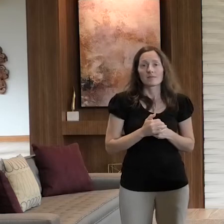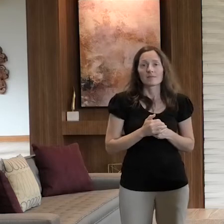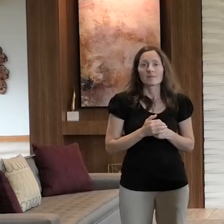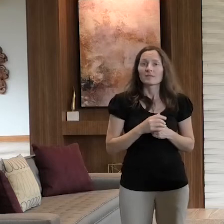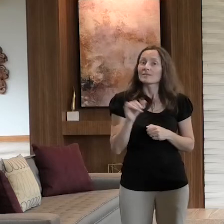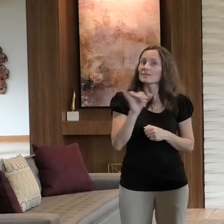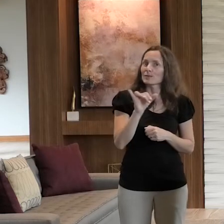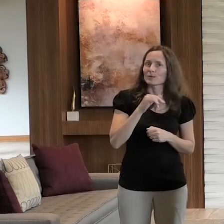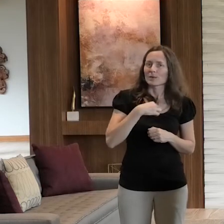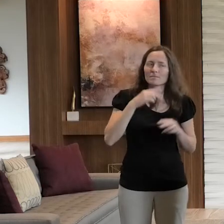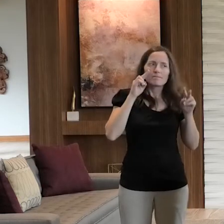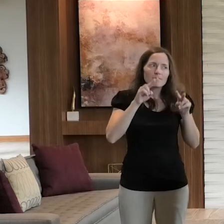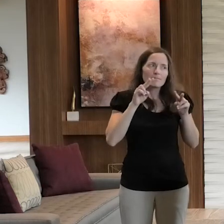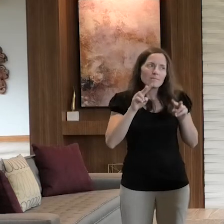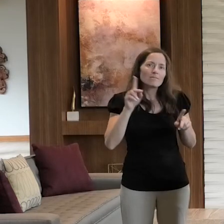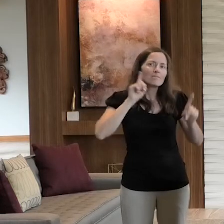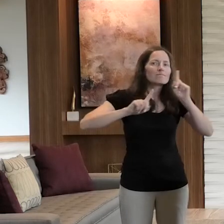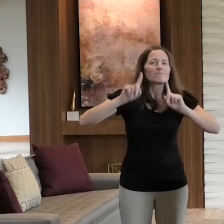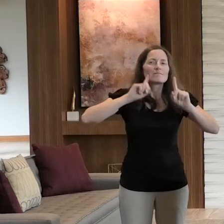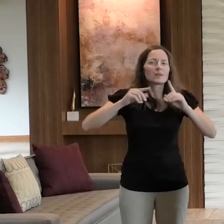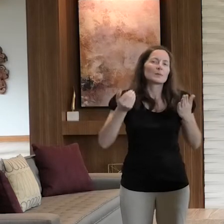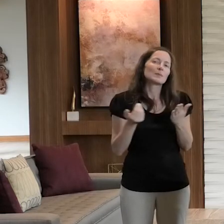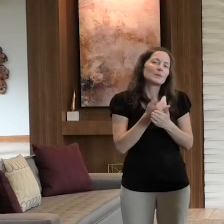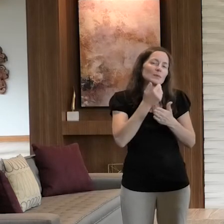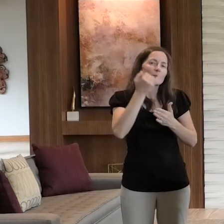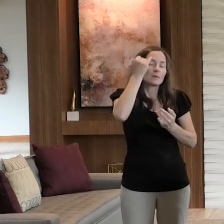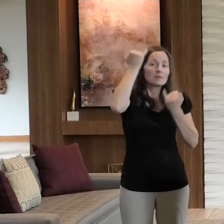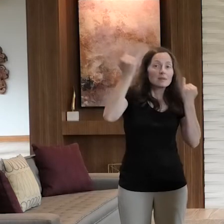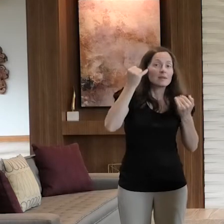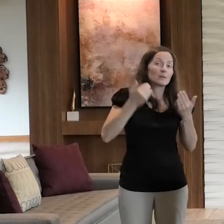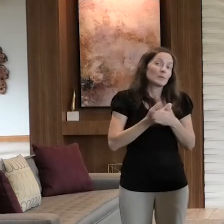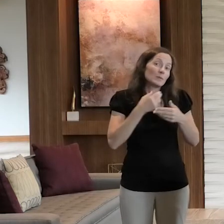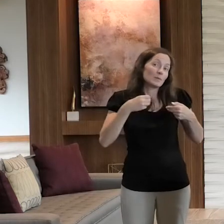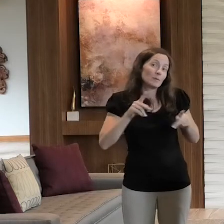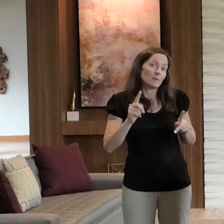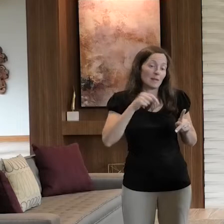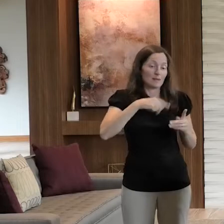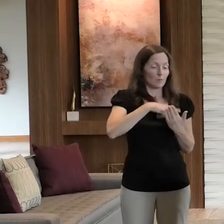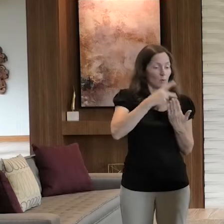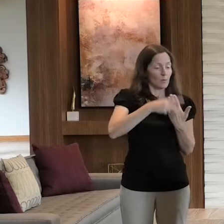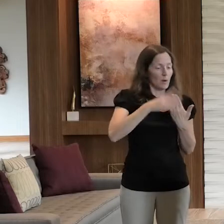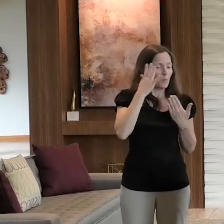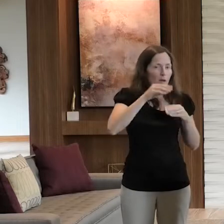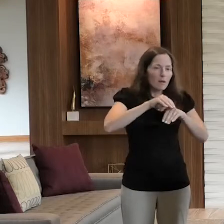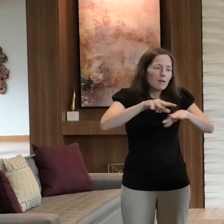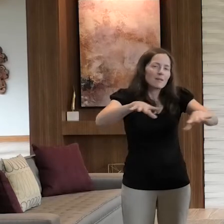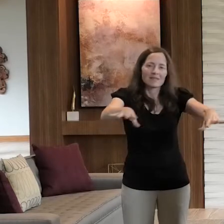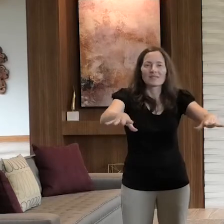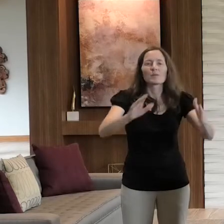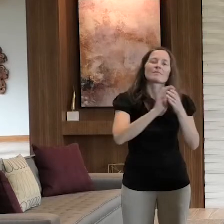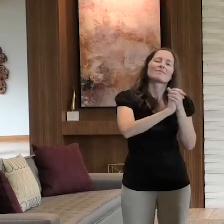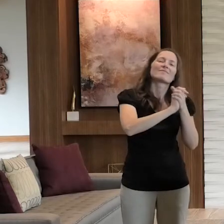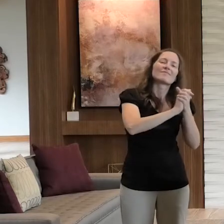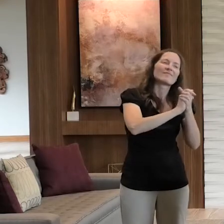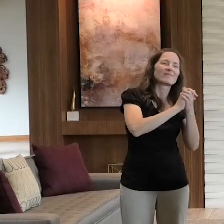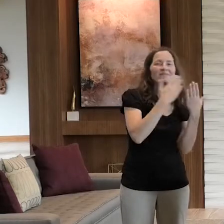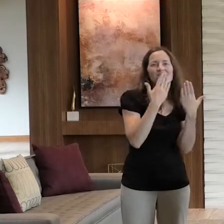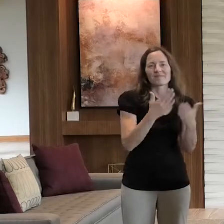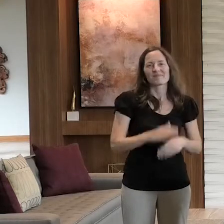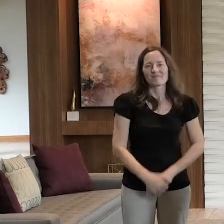and opportunities that this program will spur. So congratulations to you all, and thank